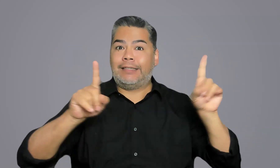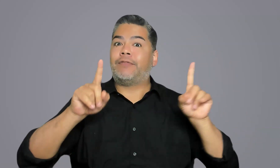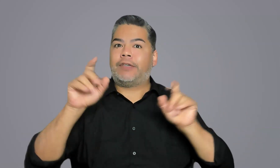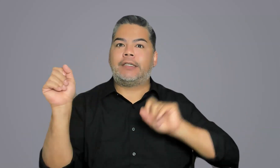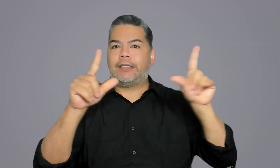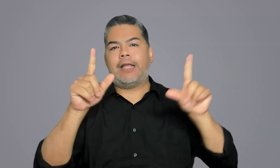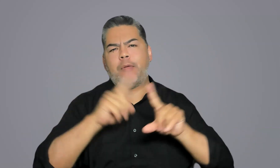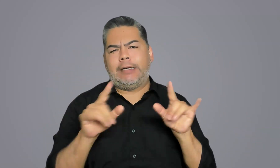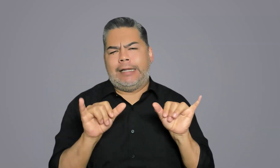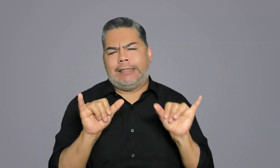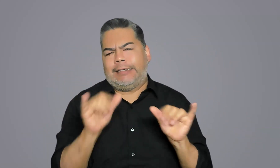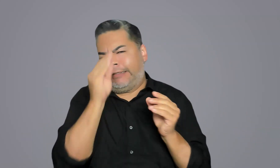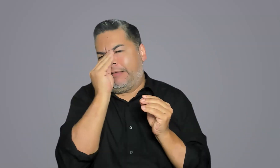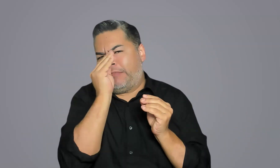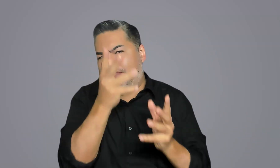similar information.